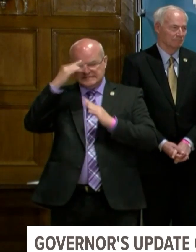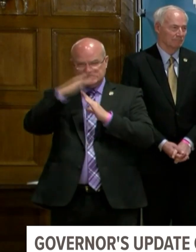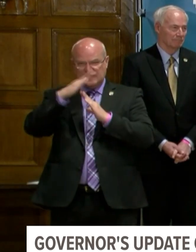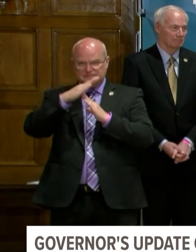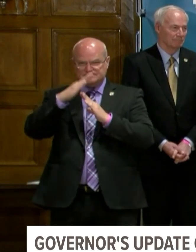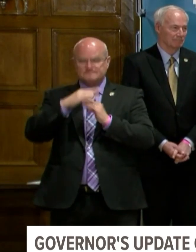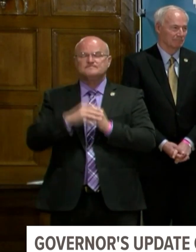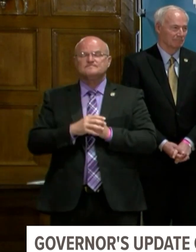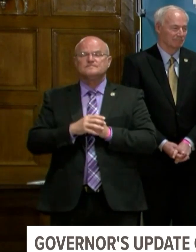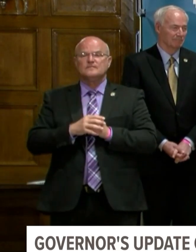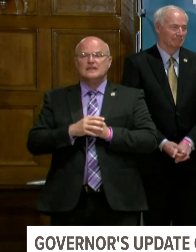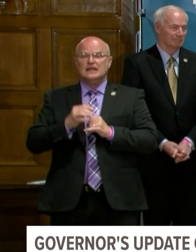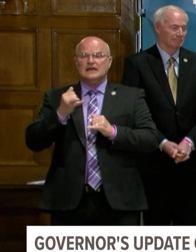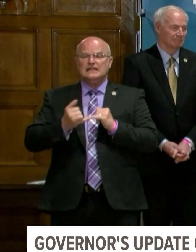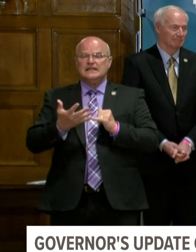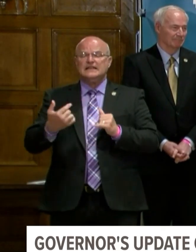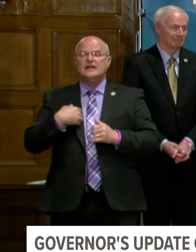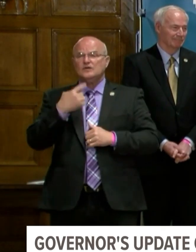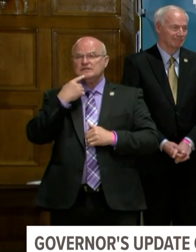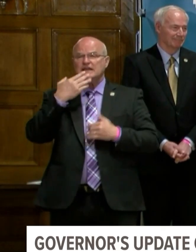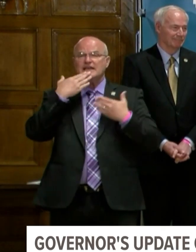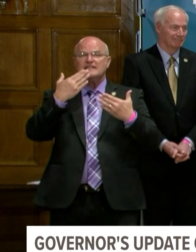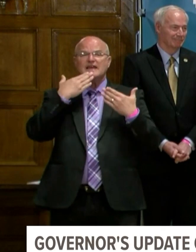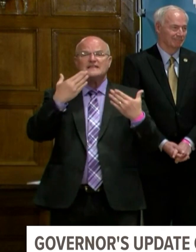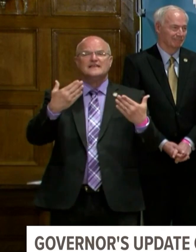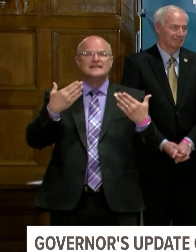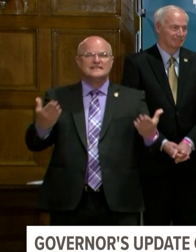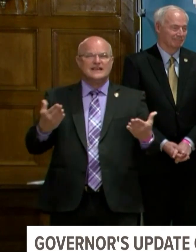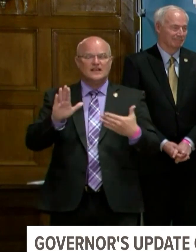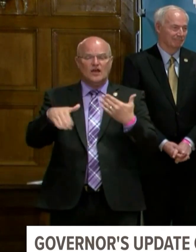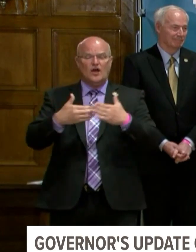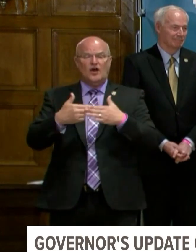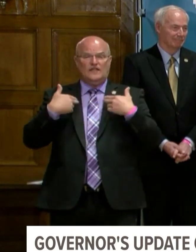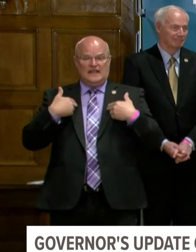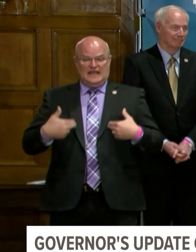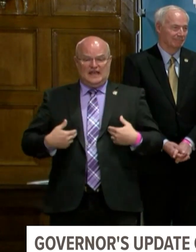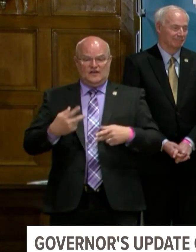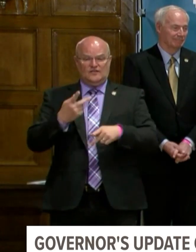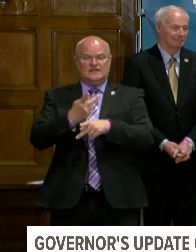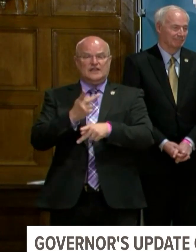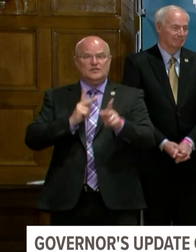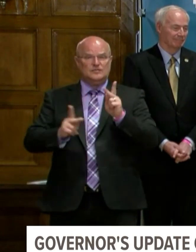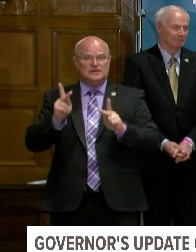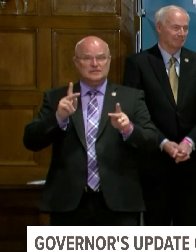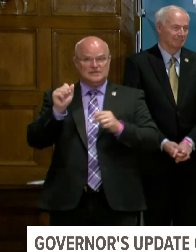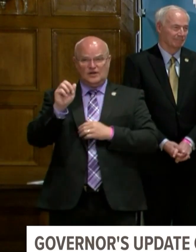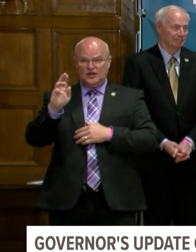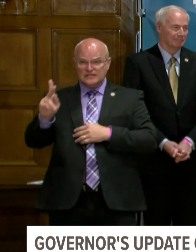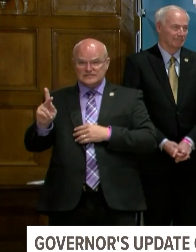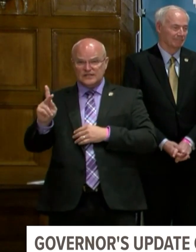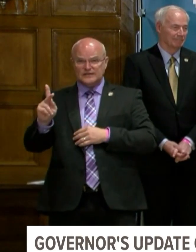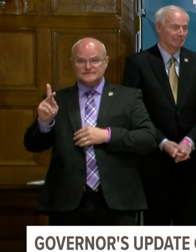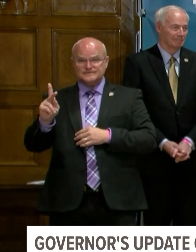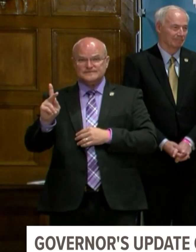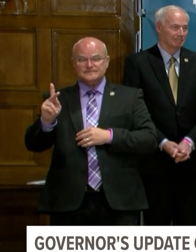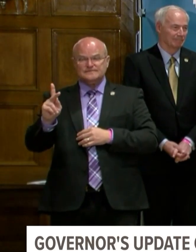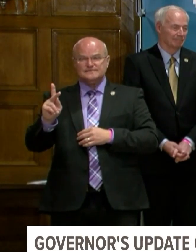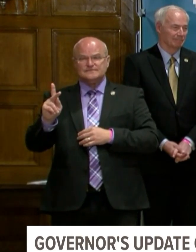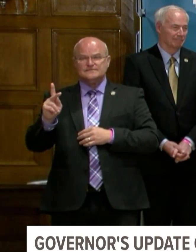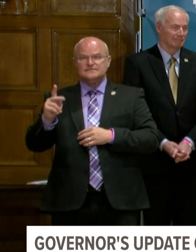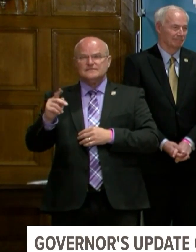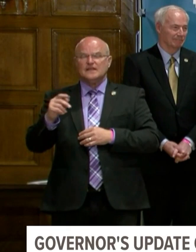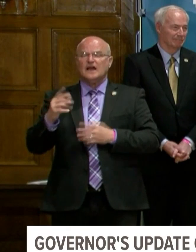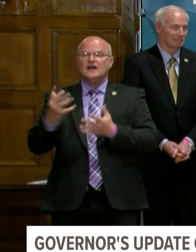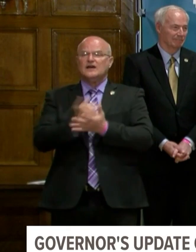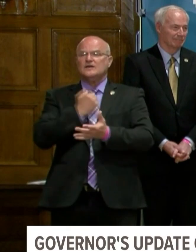this. And lastly, I want to thank on behalf of all of the healthcare providers in the state of Arkansas. I